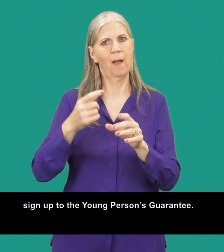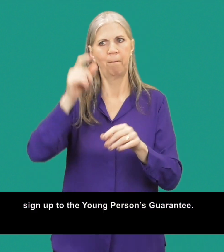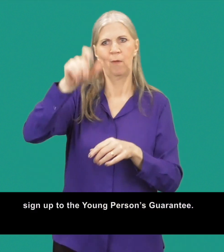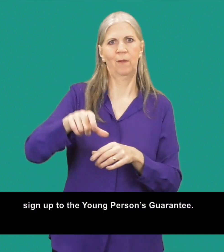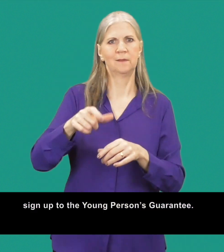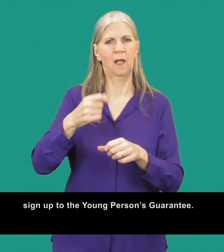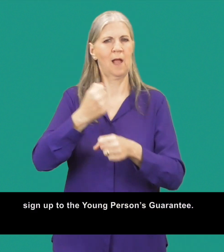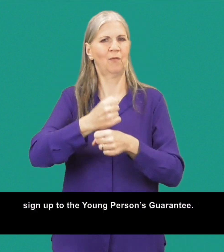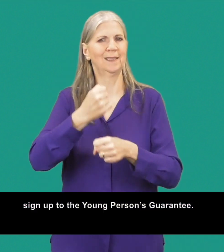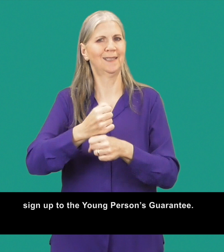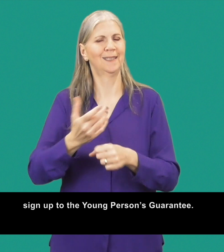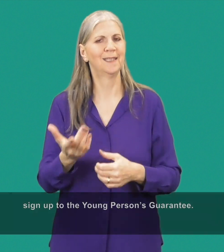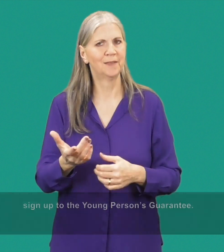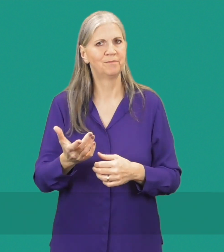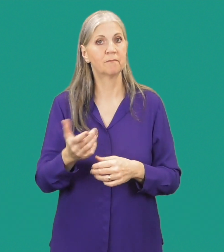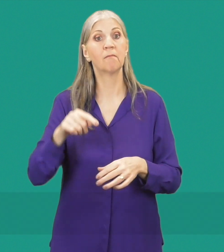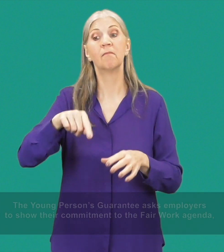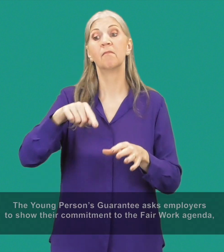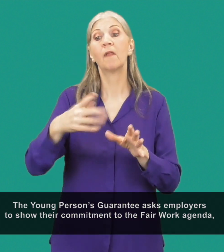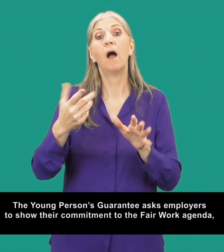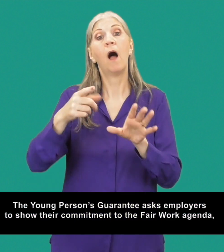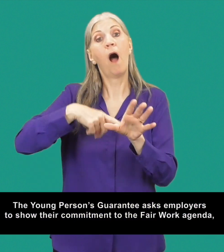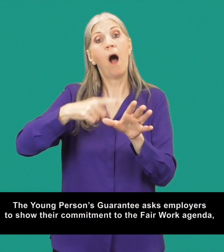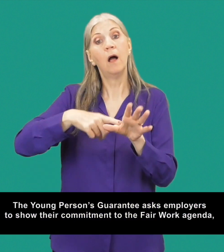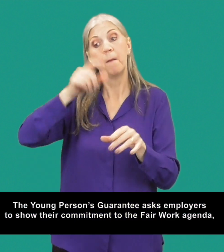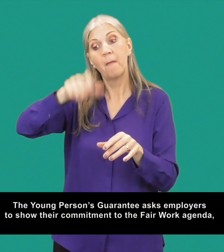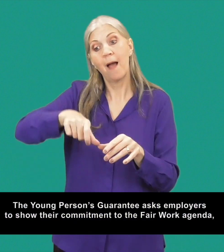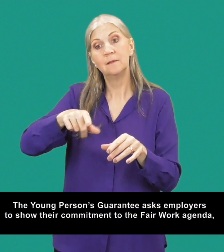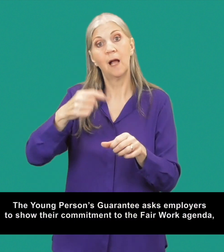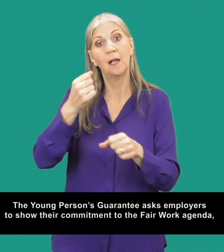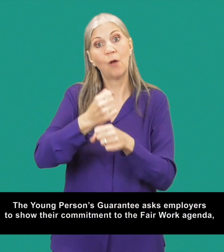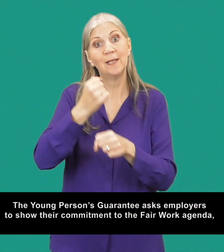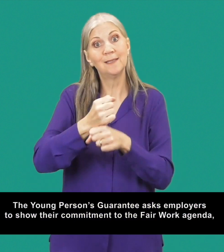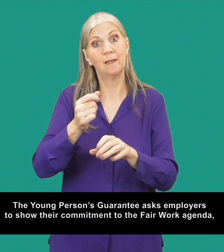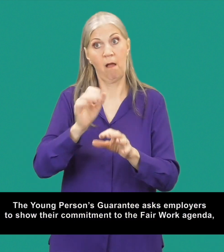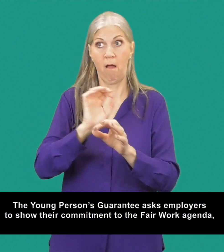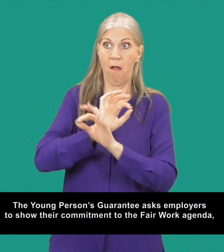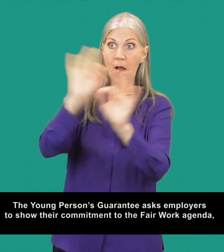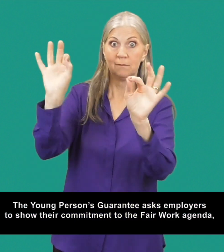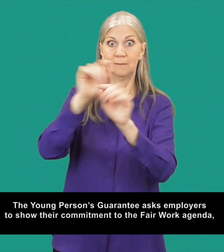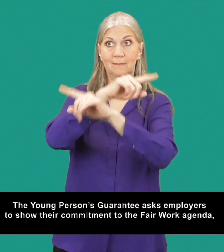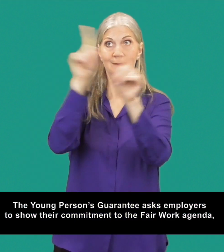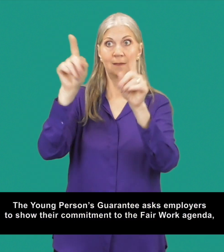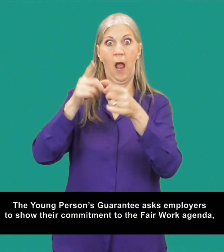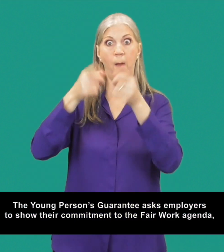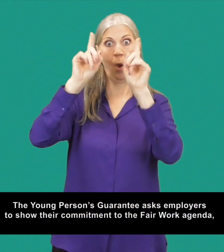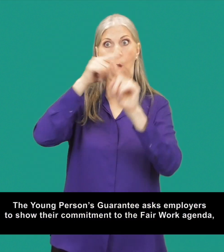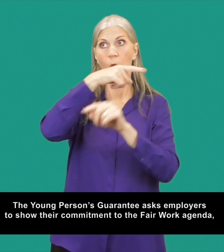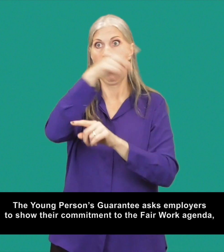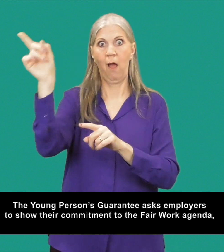The Young Persons Guarantee asks employers to show their commitment to the Fair Work agenda.